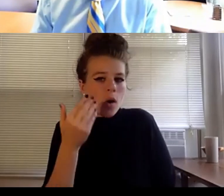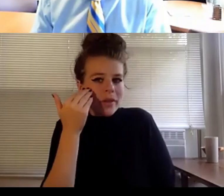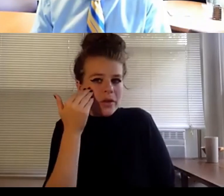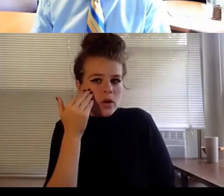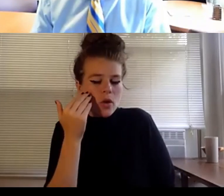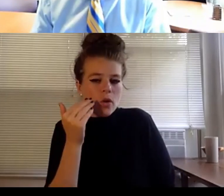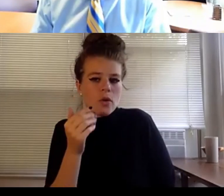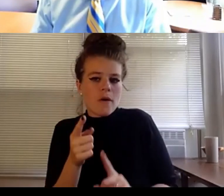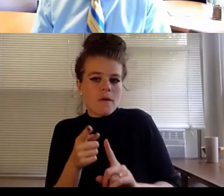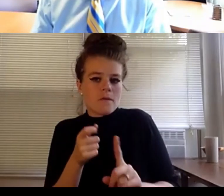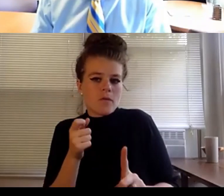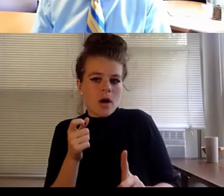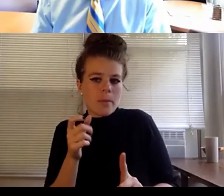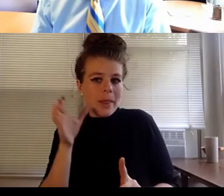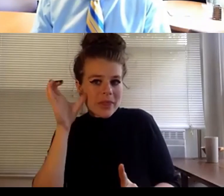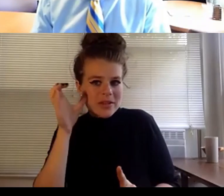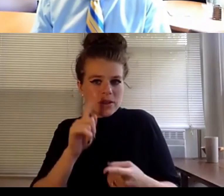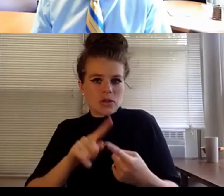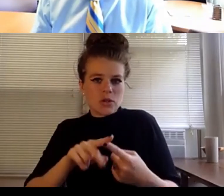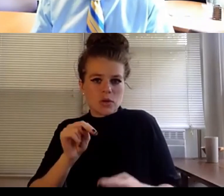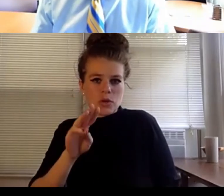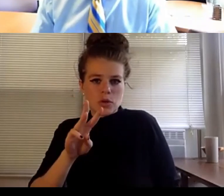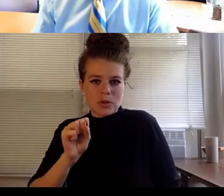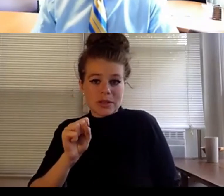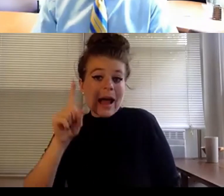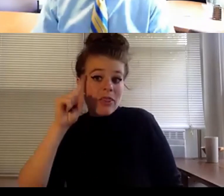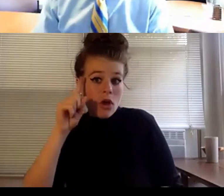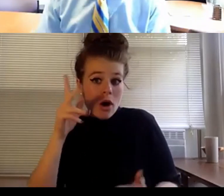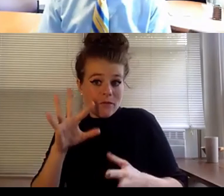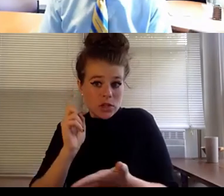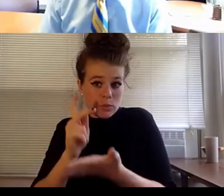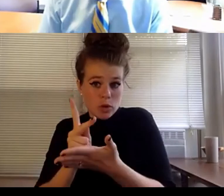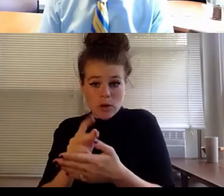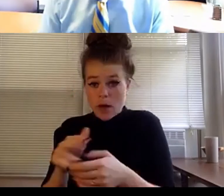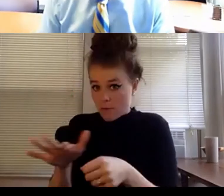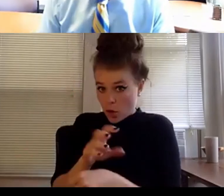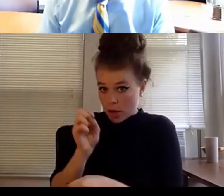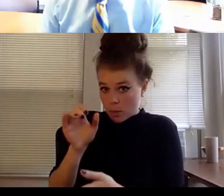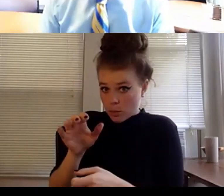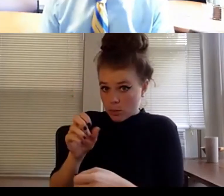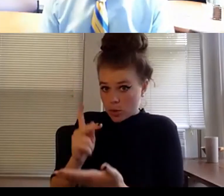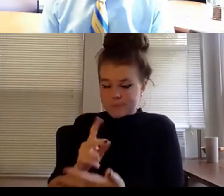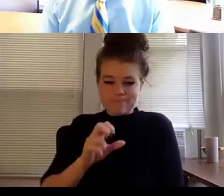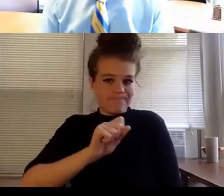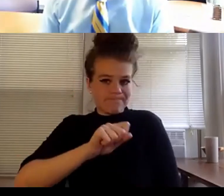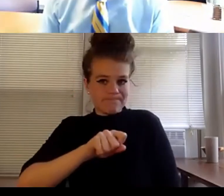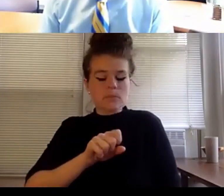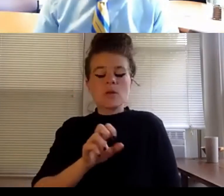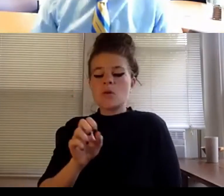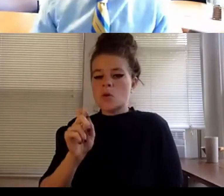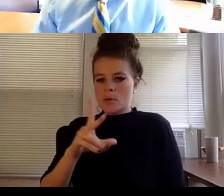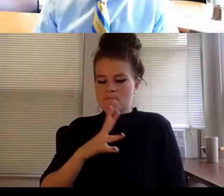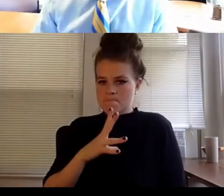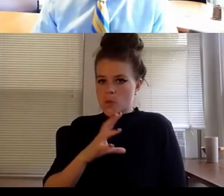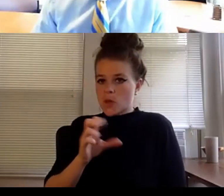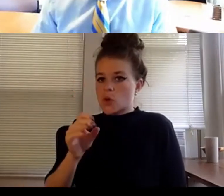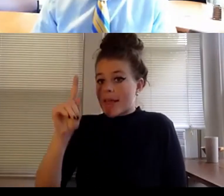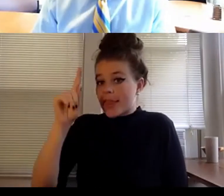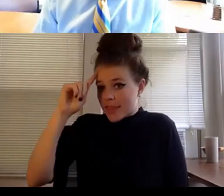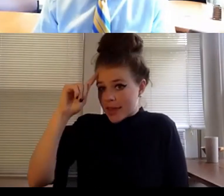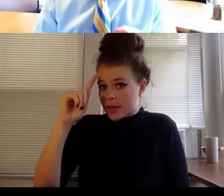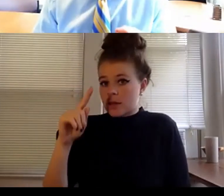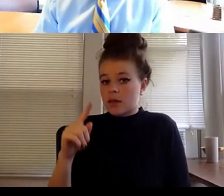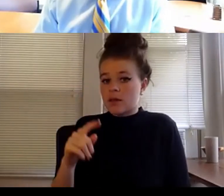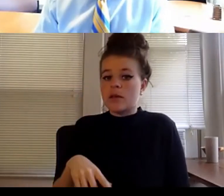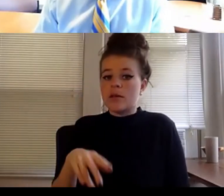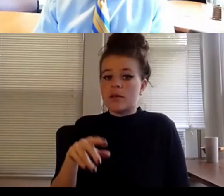listening to the news. I thought it was approved. It was fully approved. Yeah. But so I think it just, when you